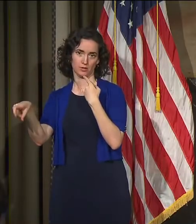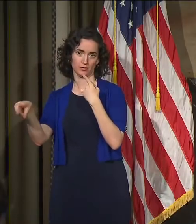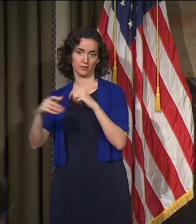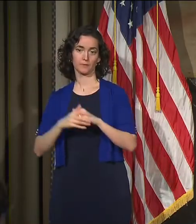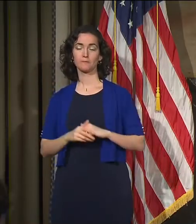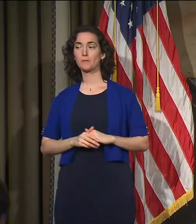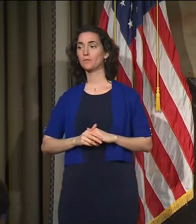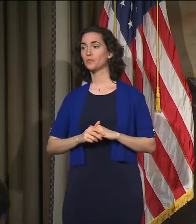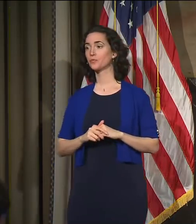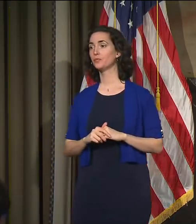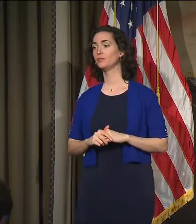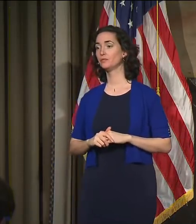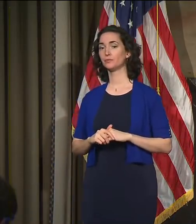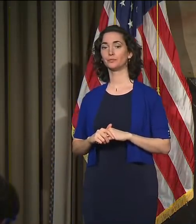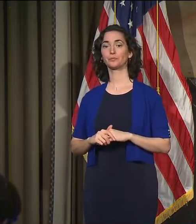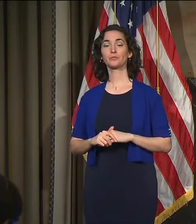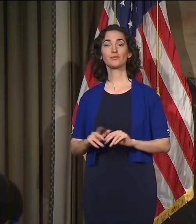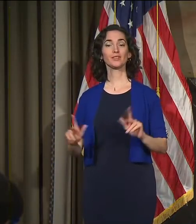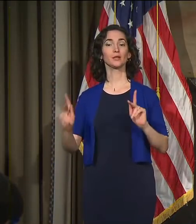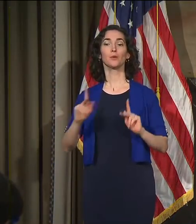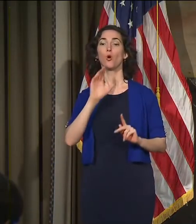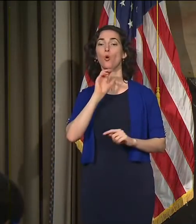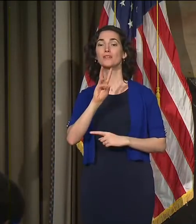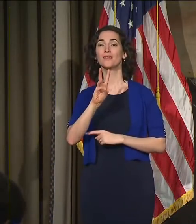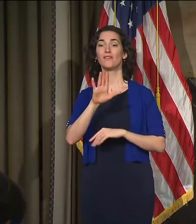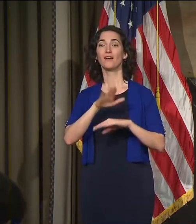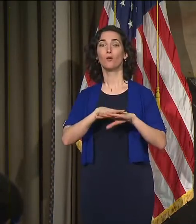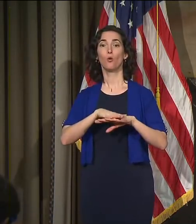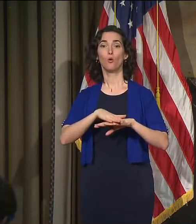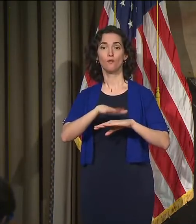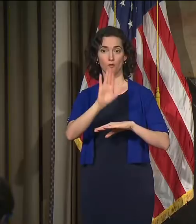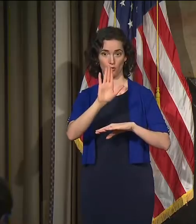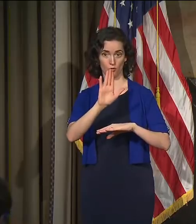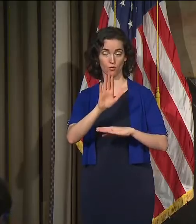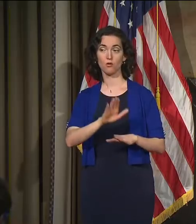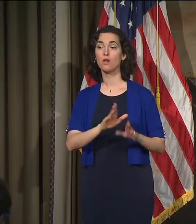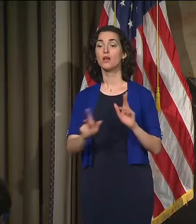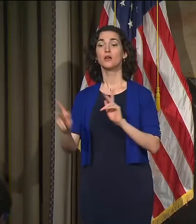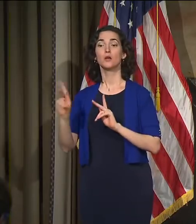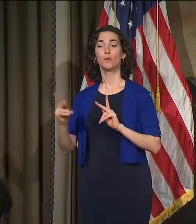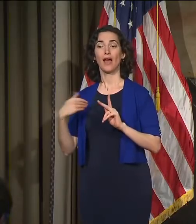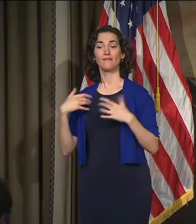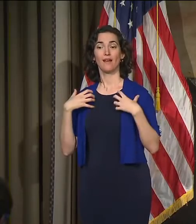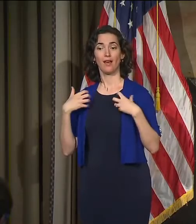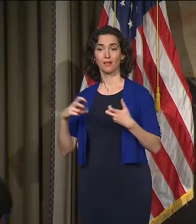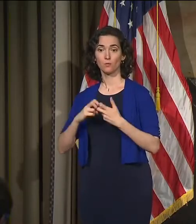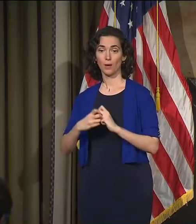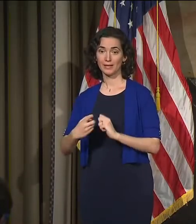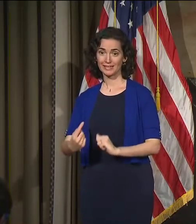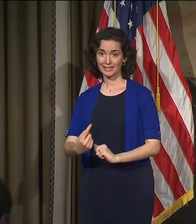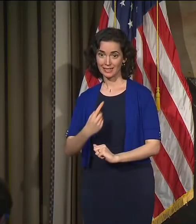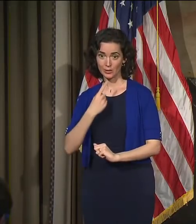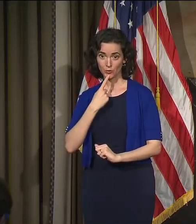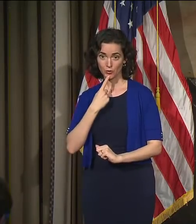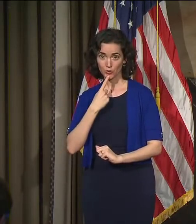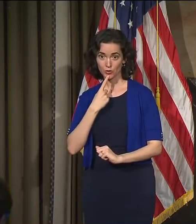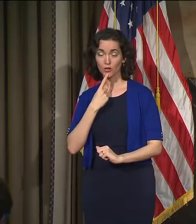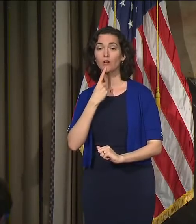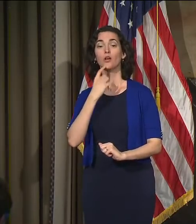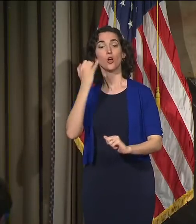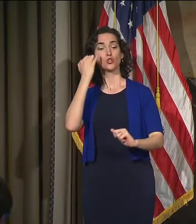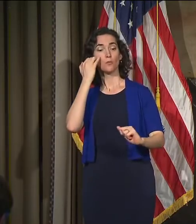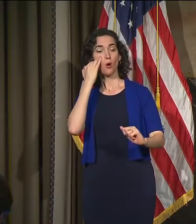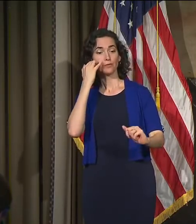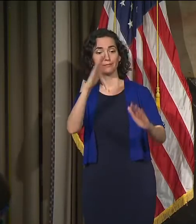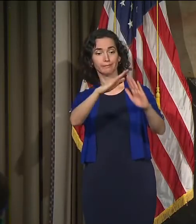Those individuals who are over 65 years of age and anyone with a significant health condition should not go into any